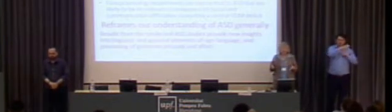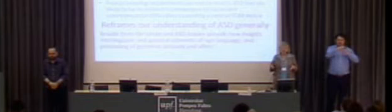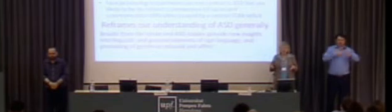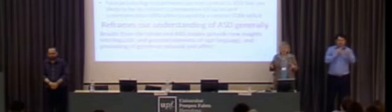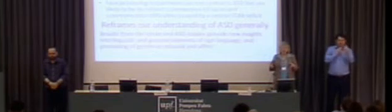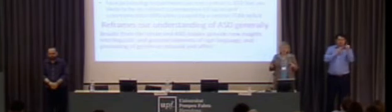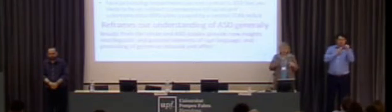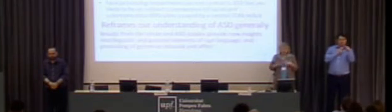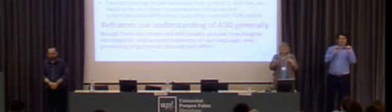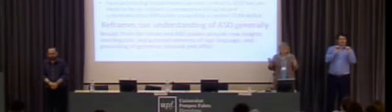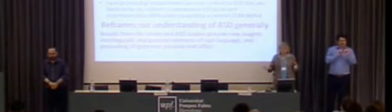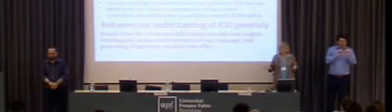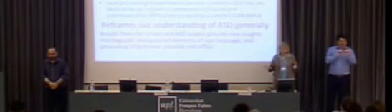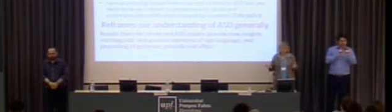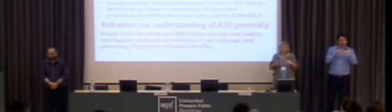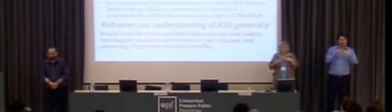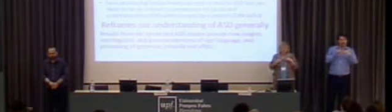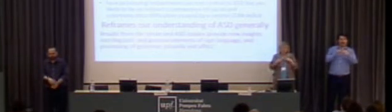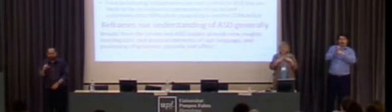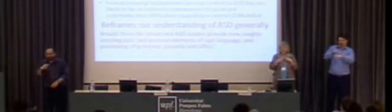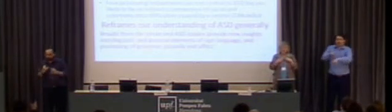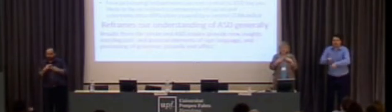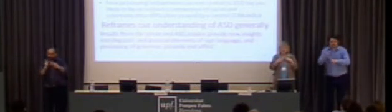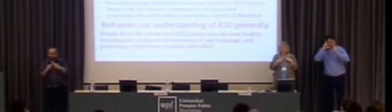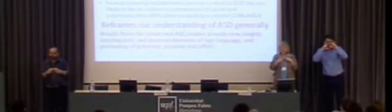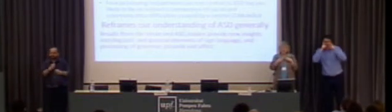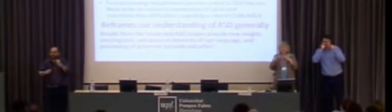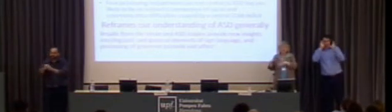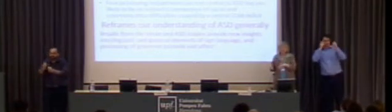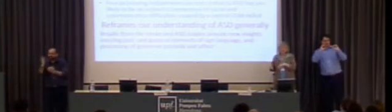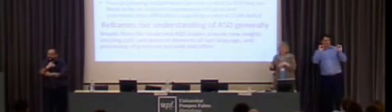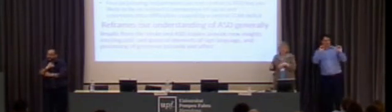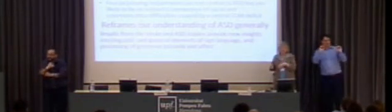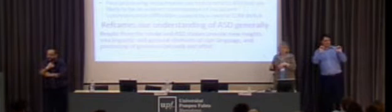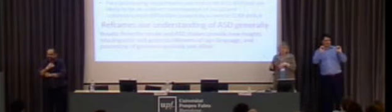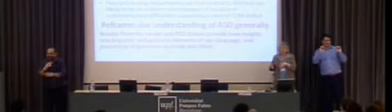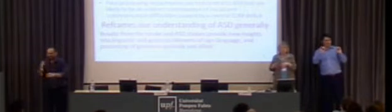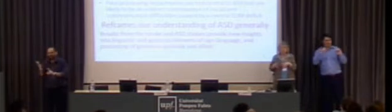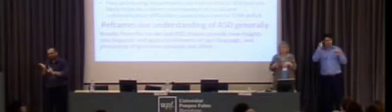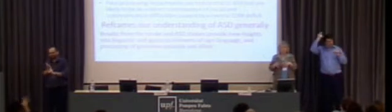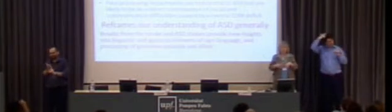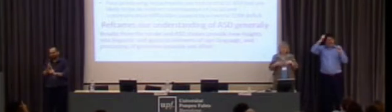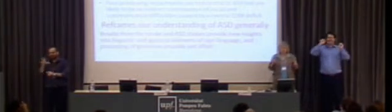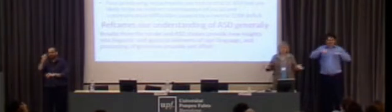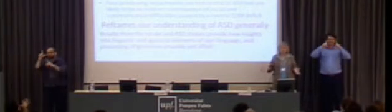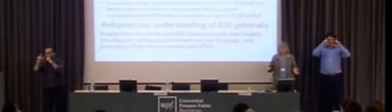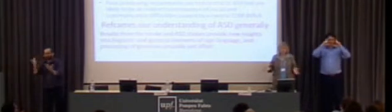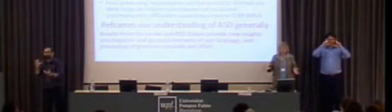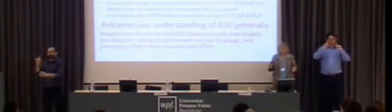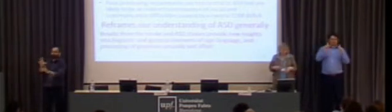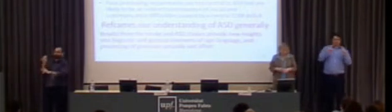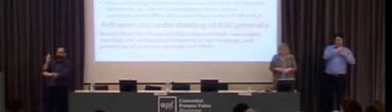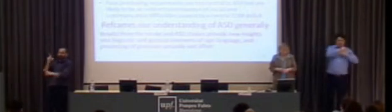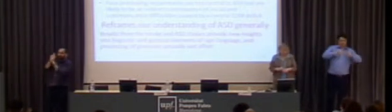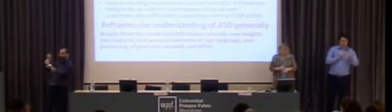of finding actually reframes our understanding of ASD, not just for deaf children, but for all